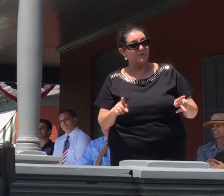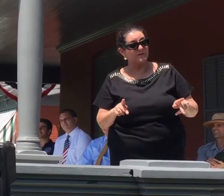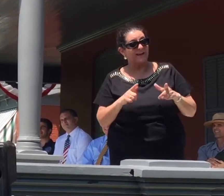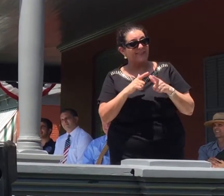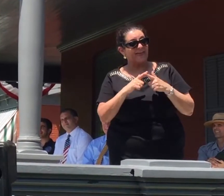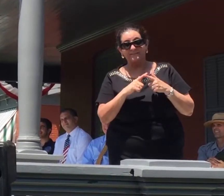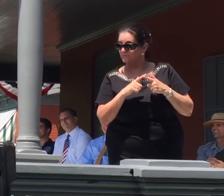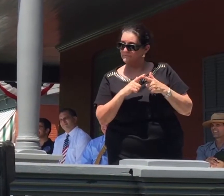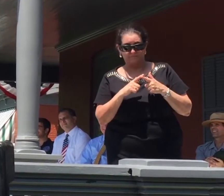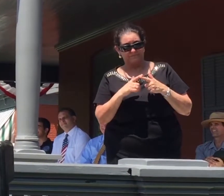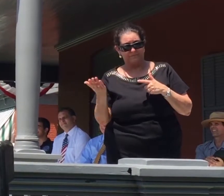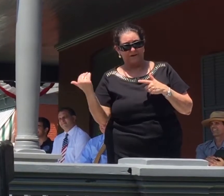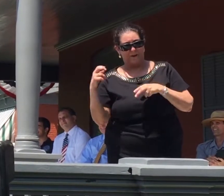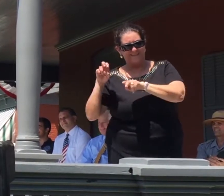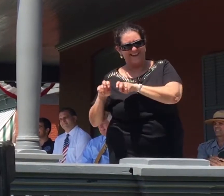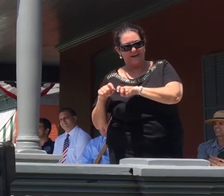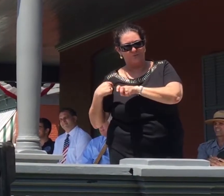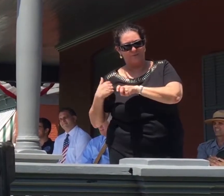to me."